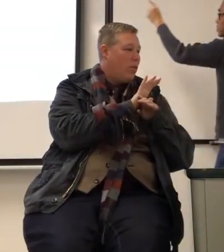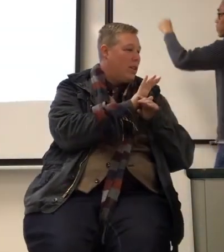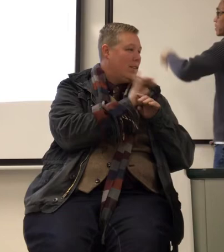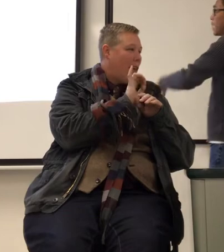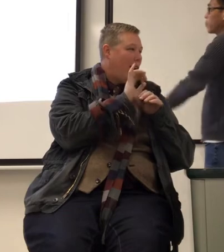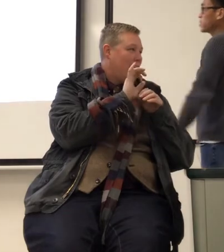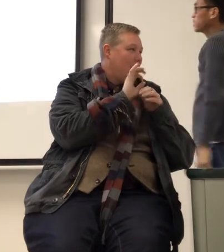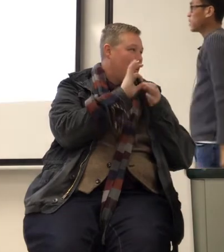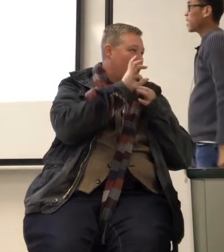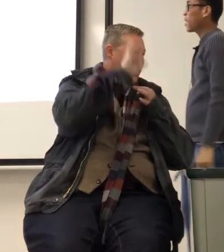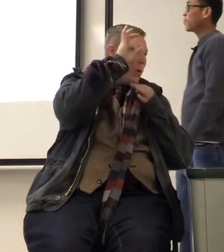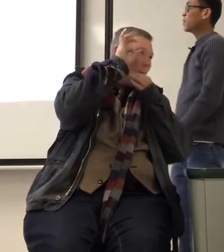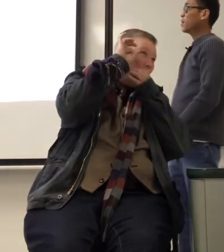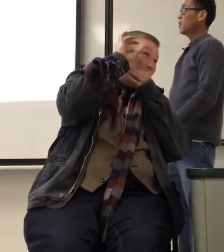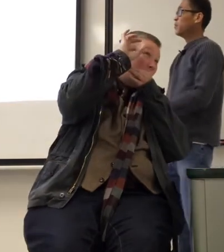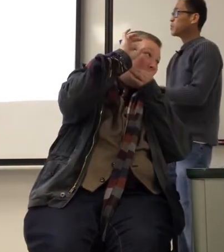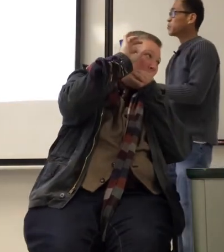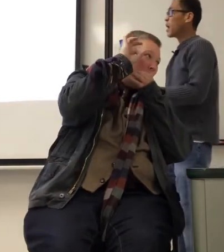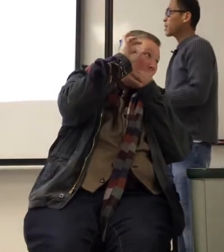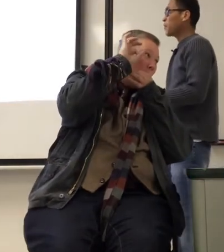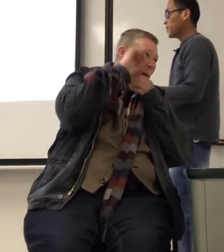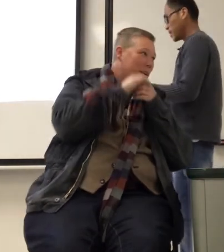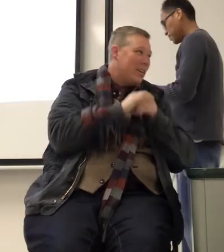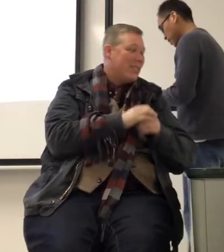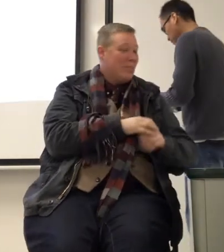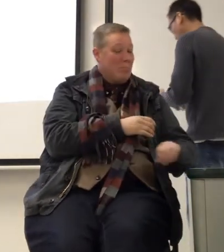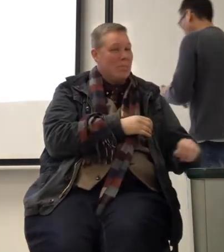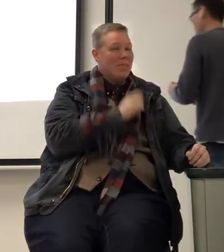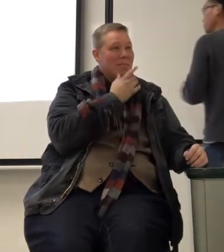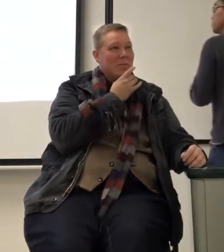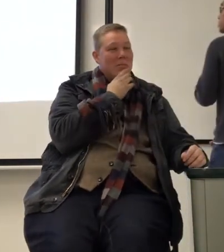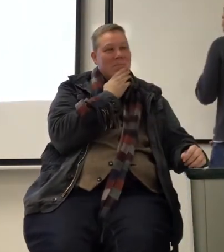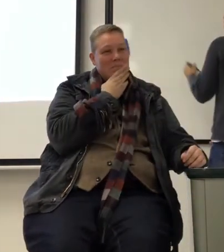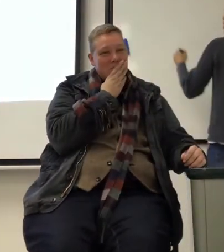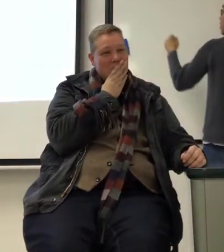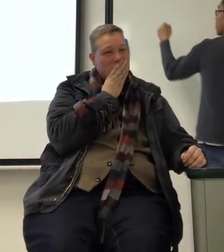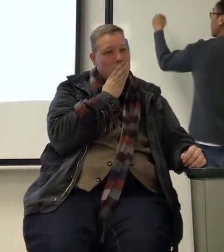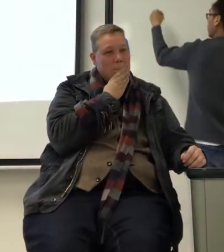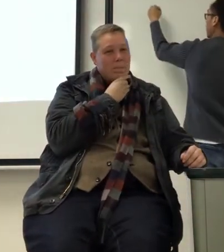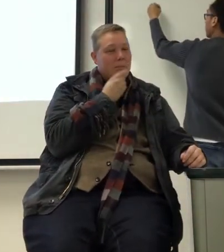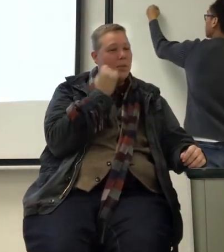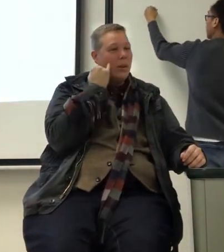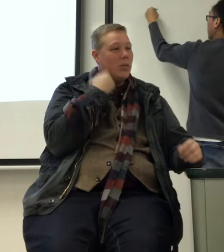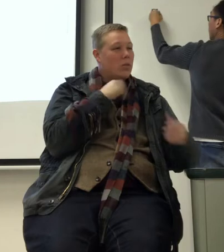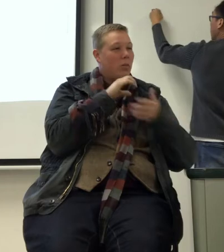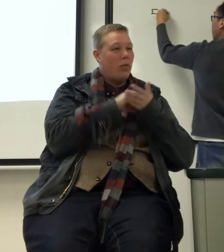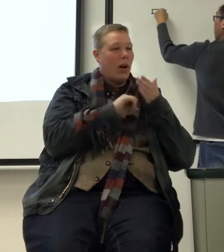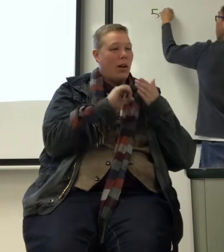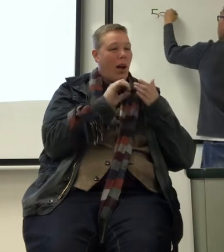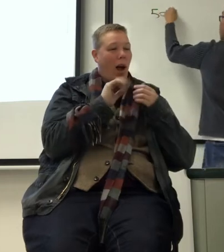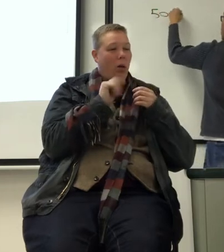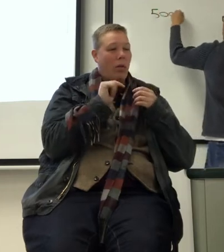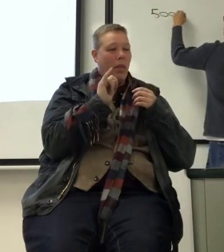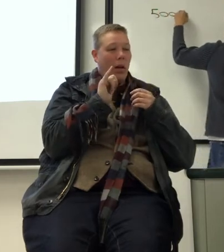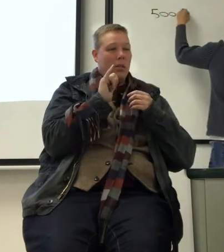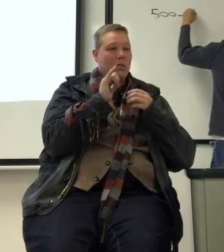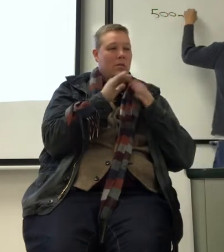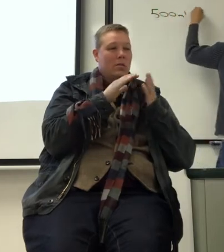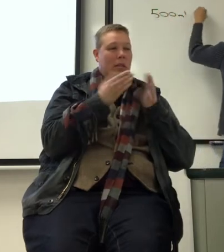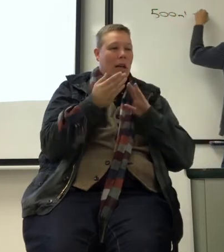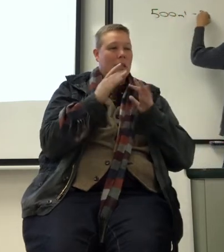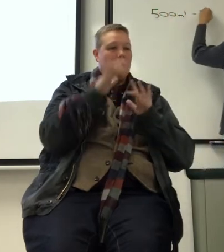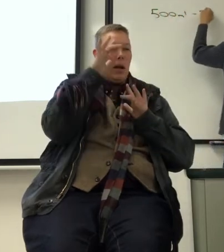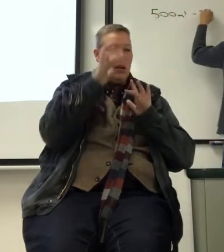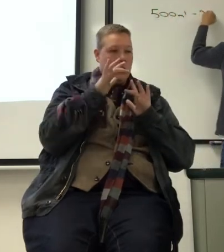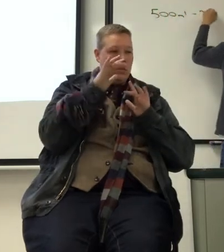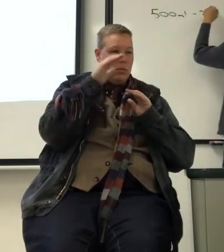So let's do the top one, sitting down. If you subtract out the dead space volume, just go 500 ml